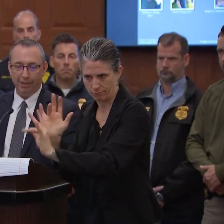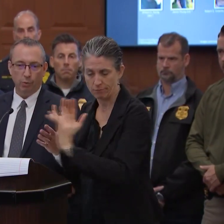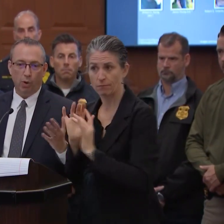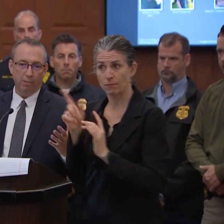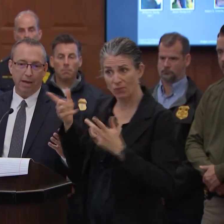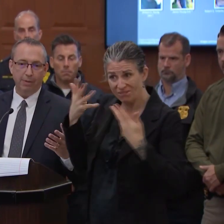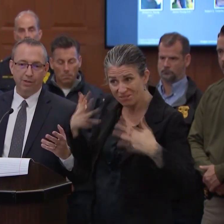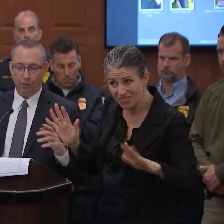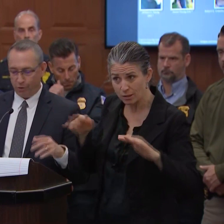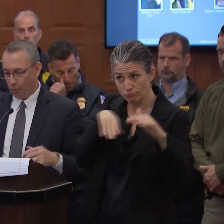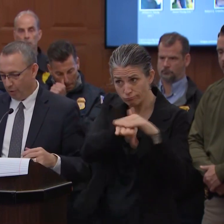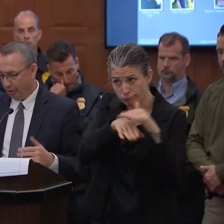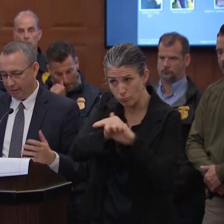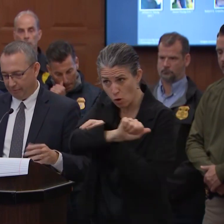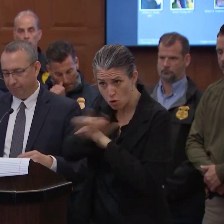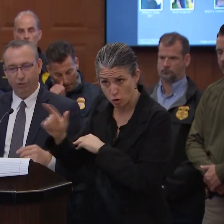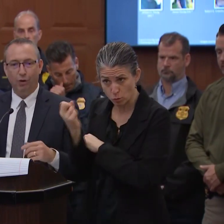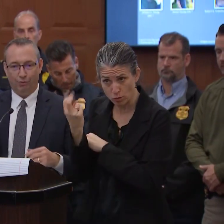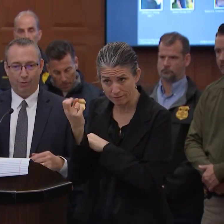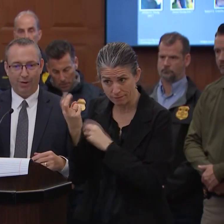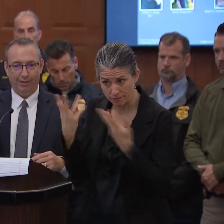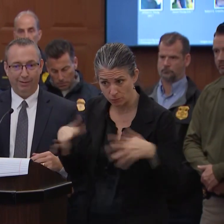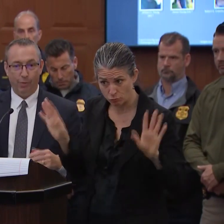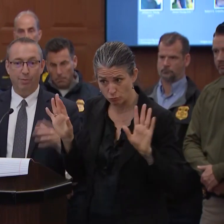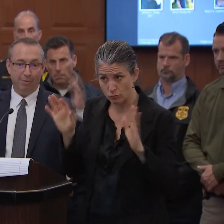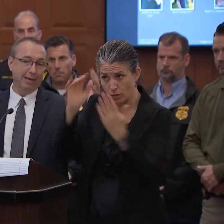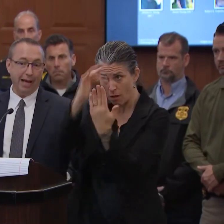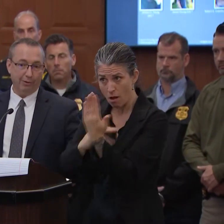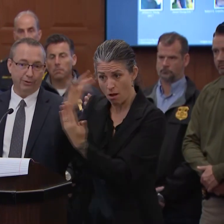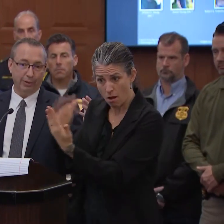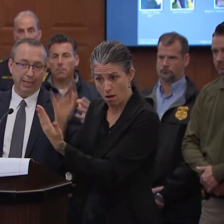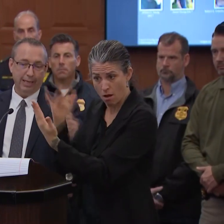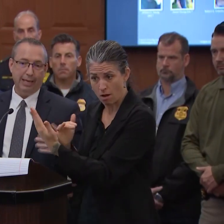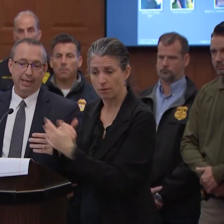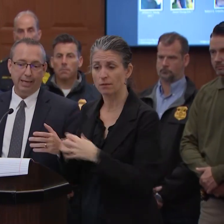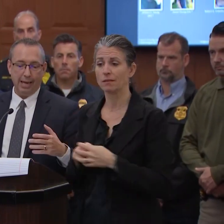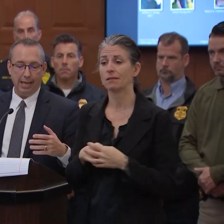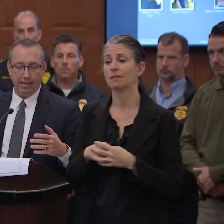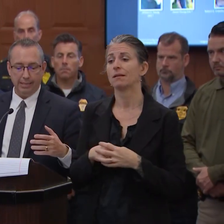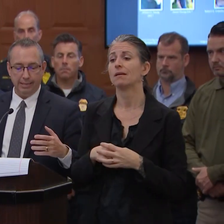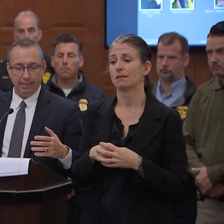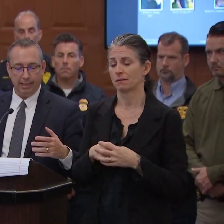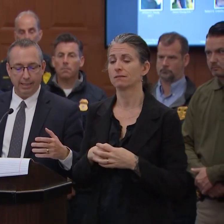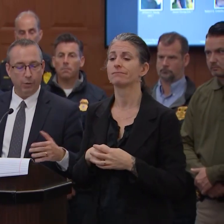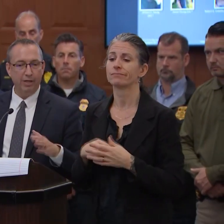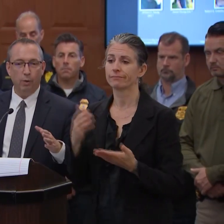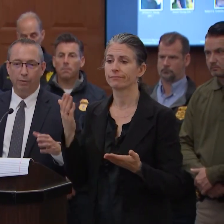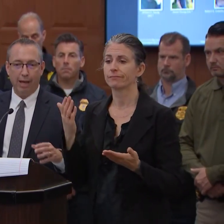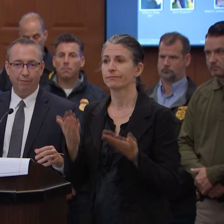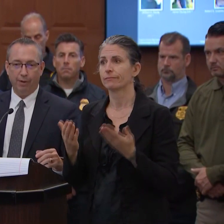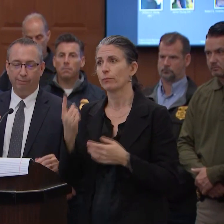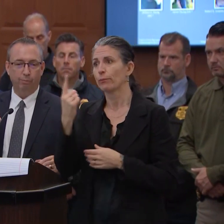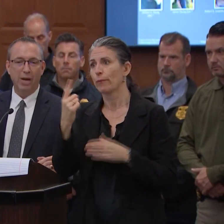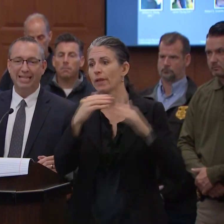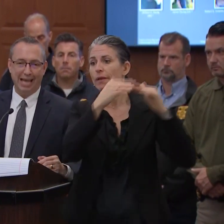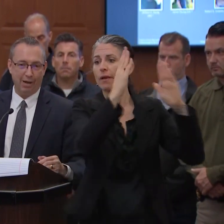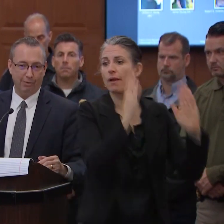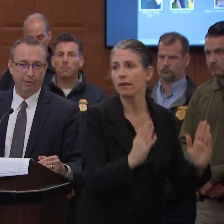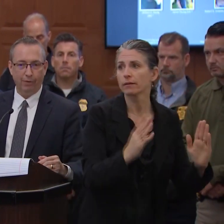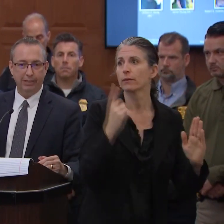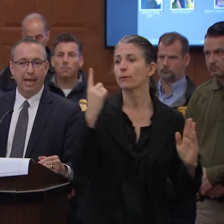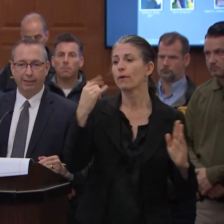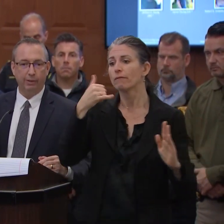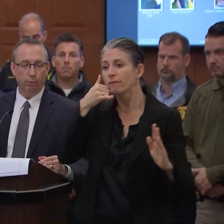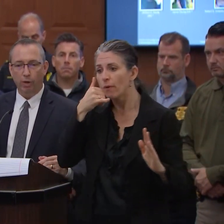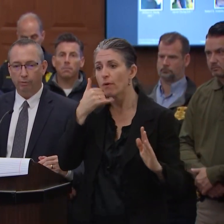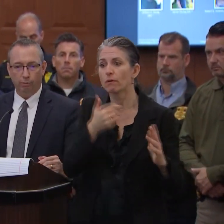there because one may be a search warrant on a cell phone, right? One may be a house. So I don't have a breakdown